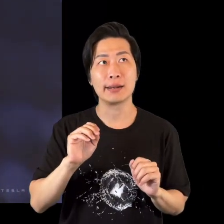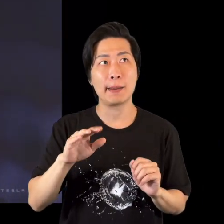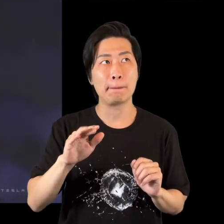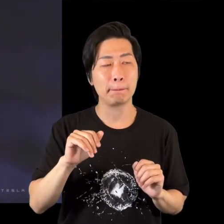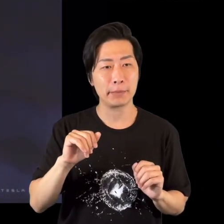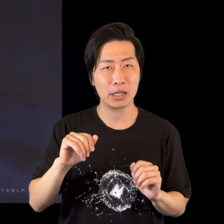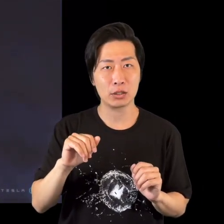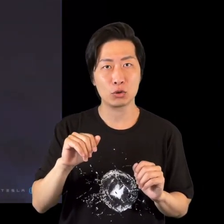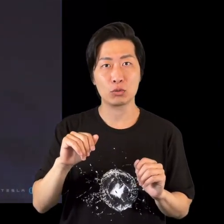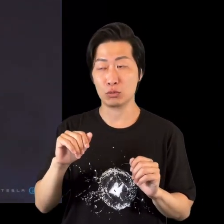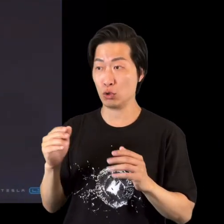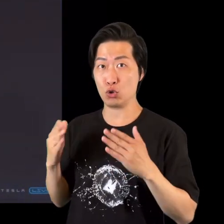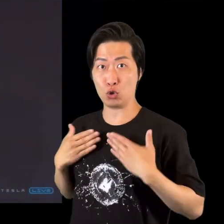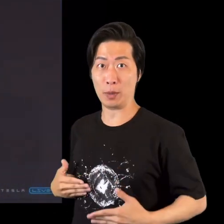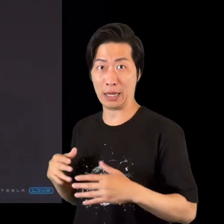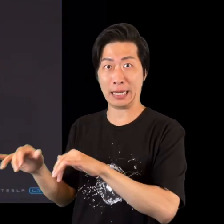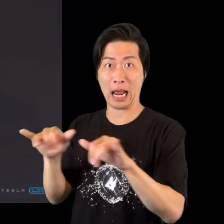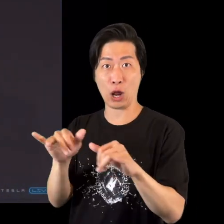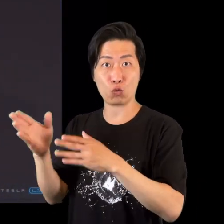generalized